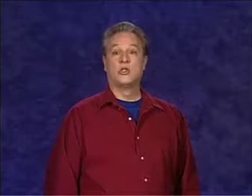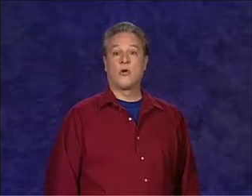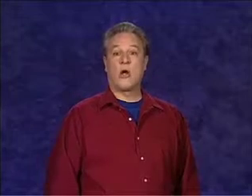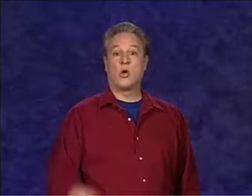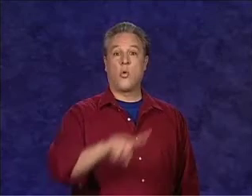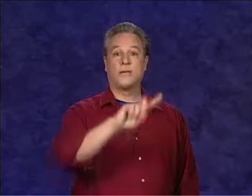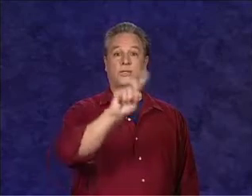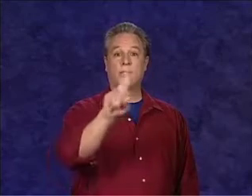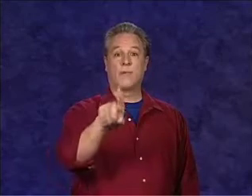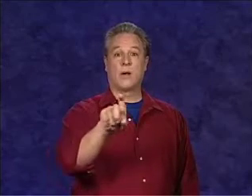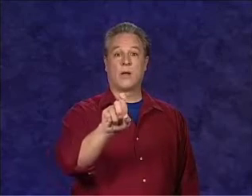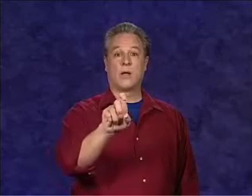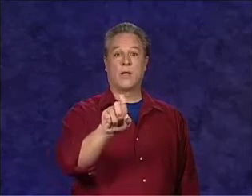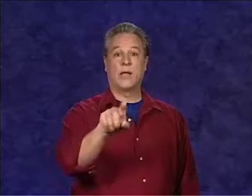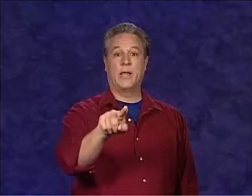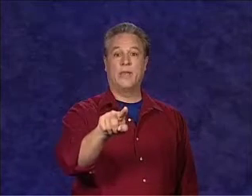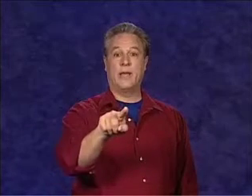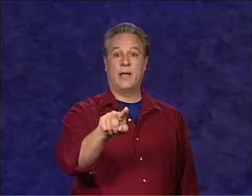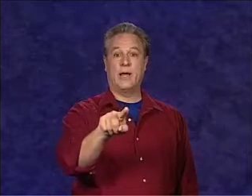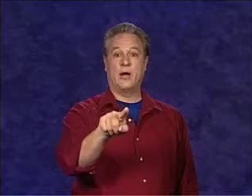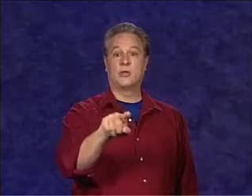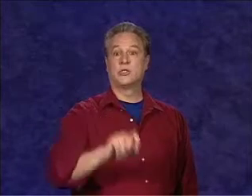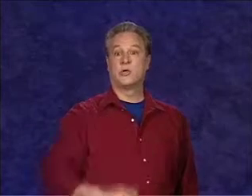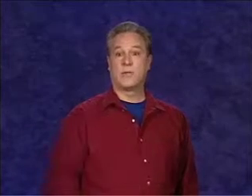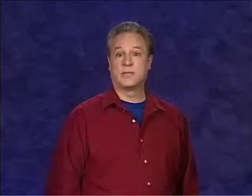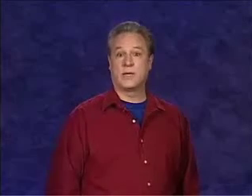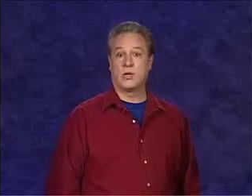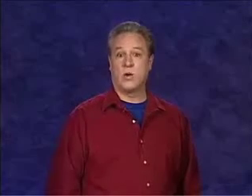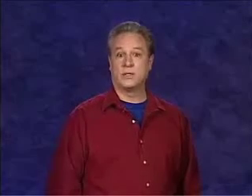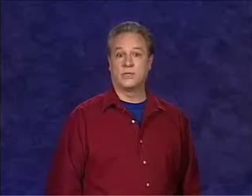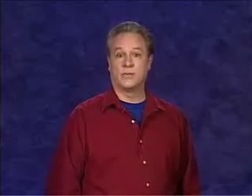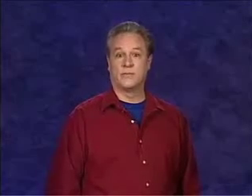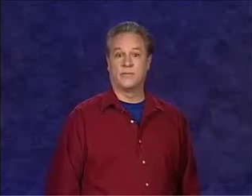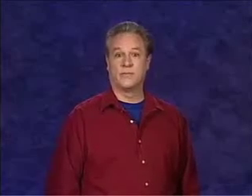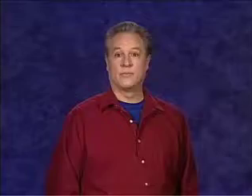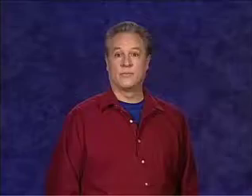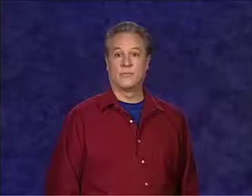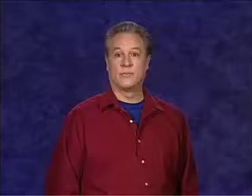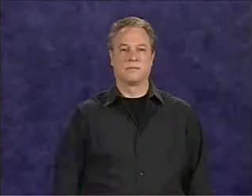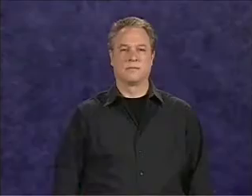Draw a question mark in the air to represent a question.